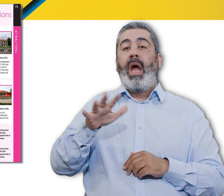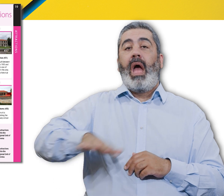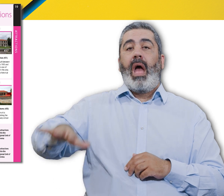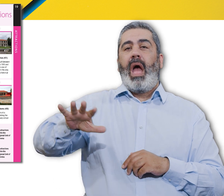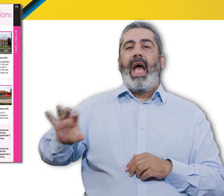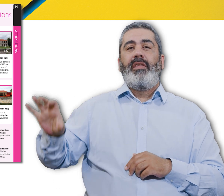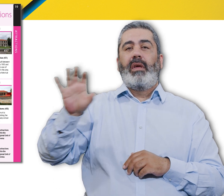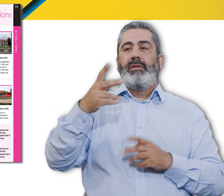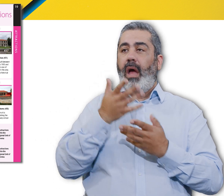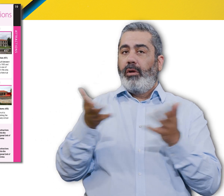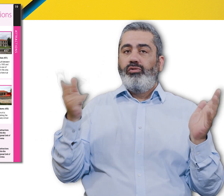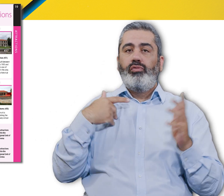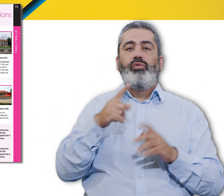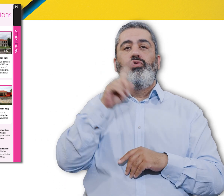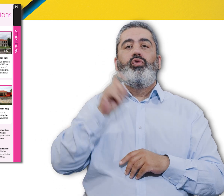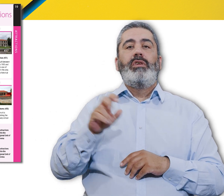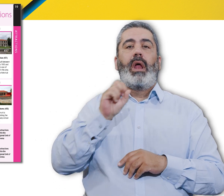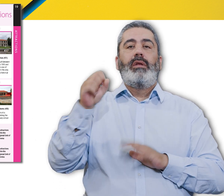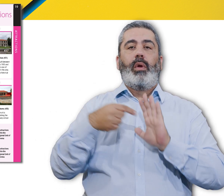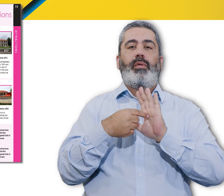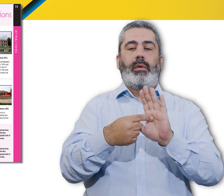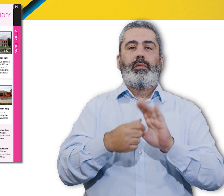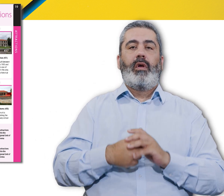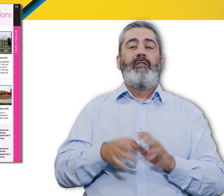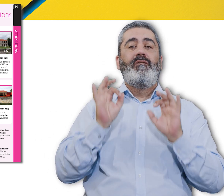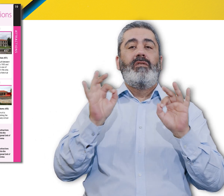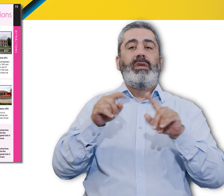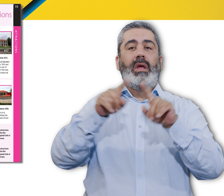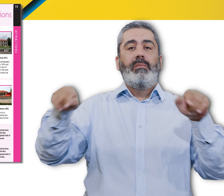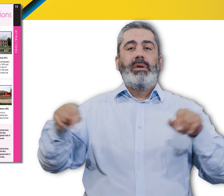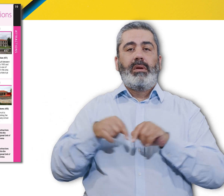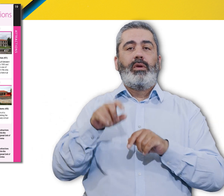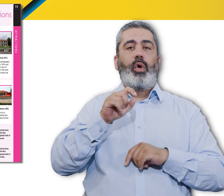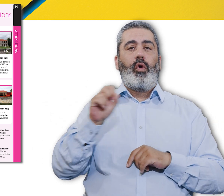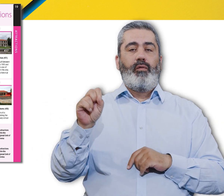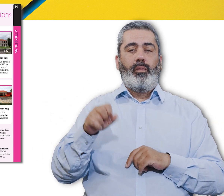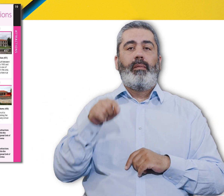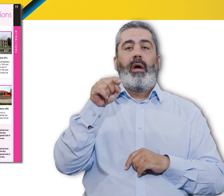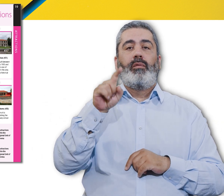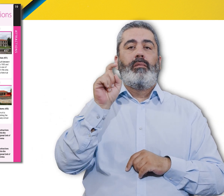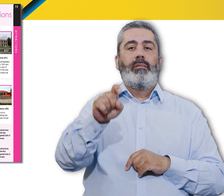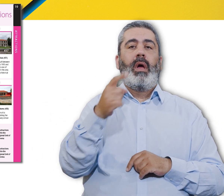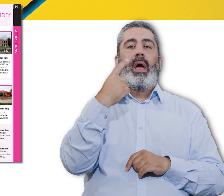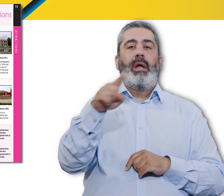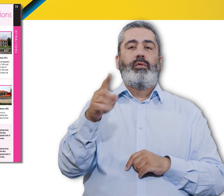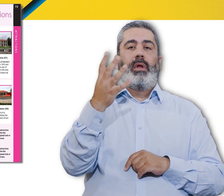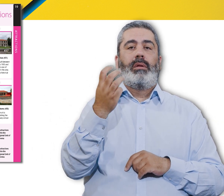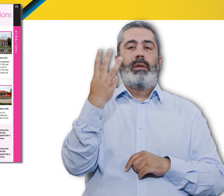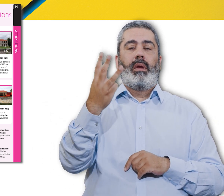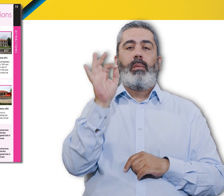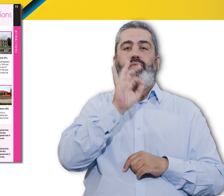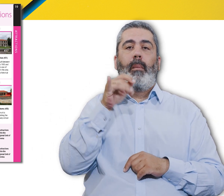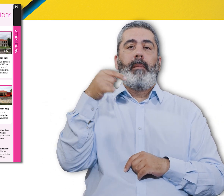of the Sarakutsans. Agral Record for Swimming Pools, number 143, location: Pepico,